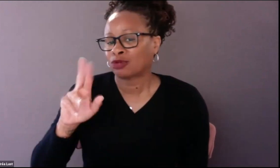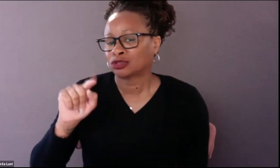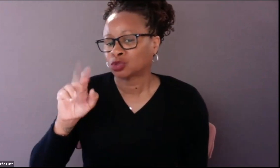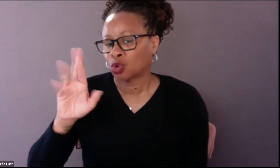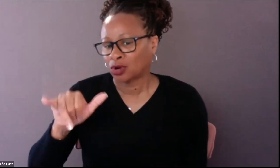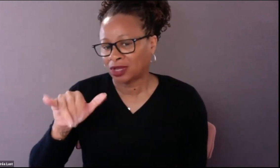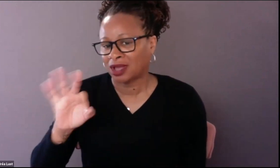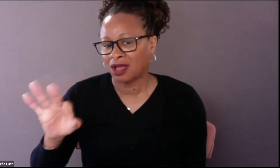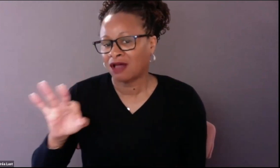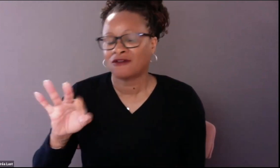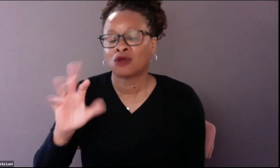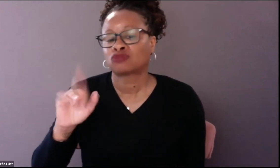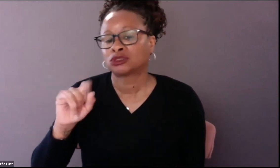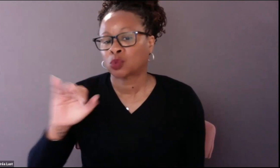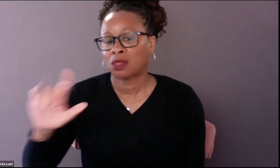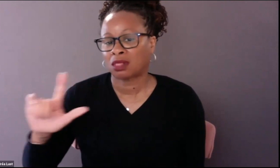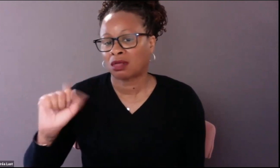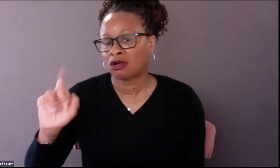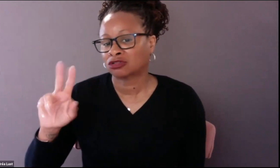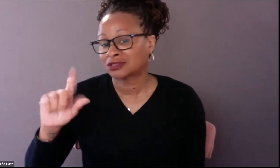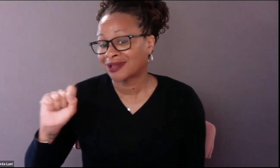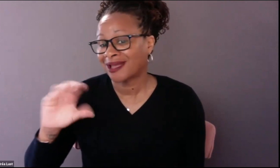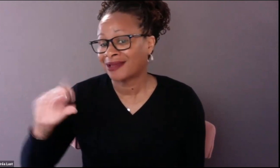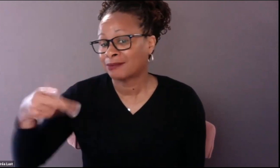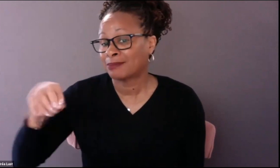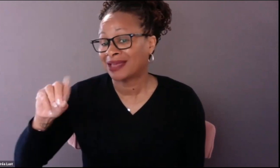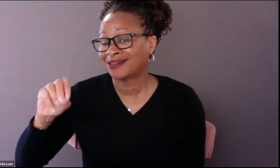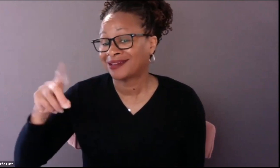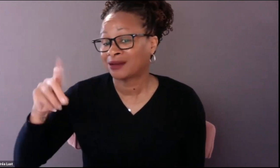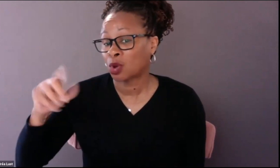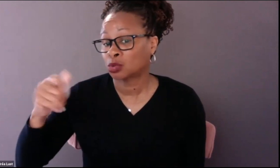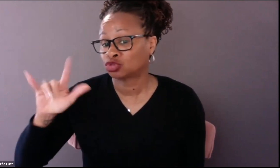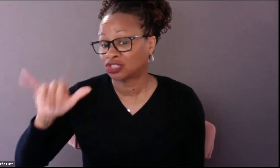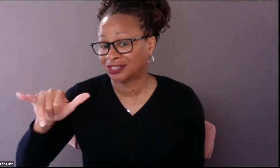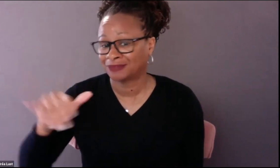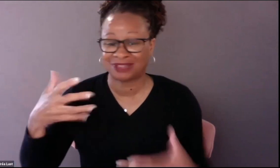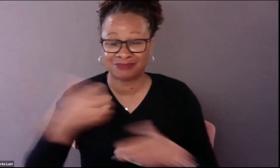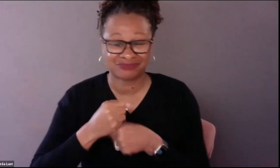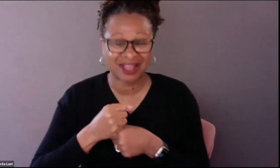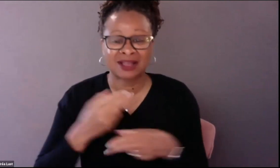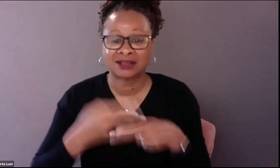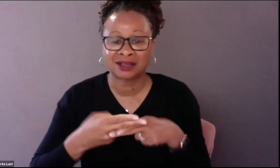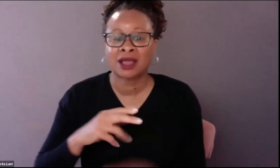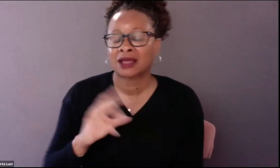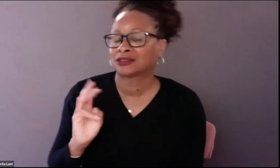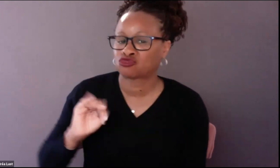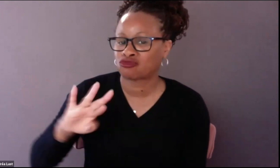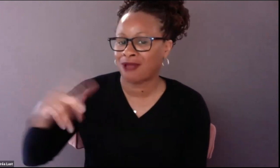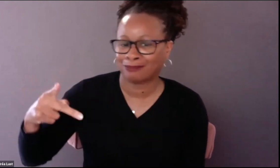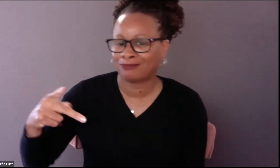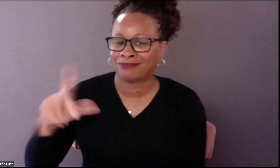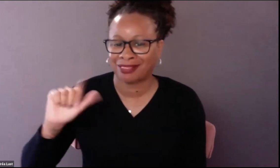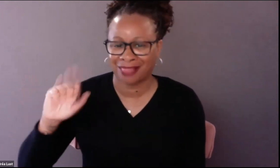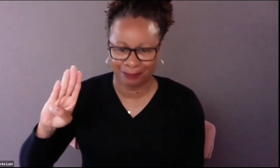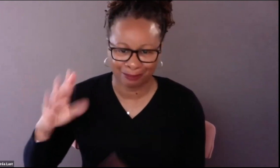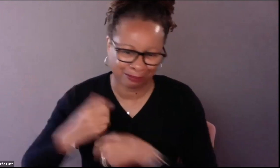and Pedagogy, right? And Ritual Arts and Pedagogy, if you take that as an acronym, it's RAP, right? So it's the RAP Lab. And so part of